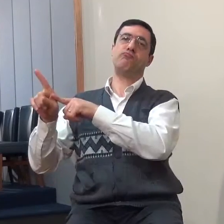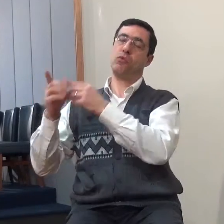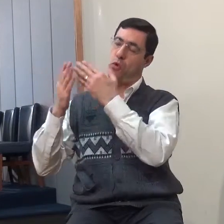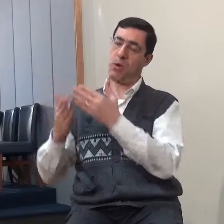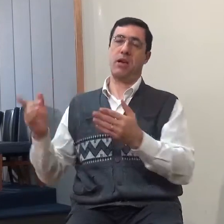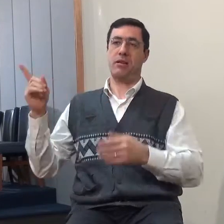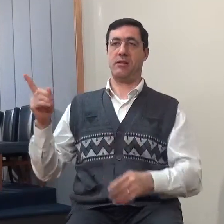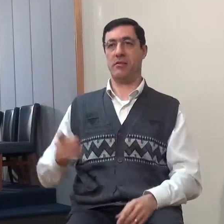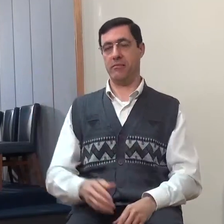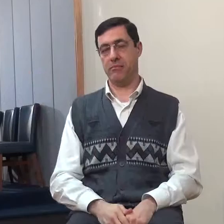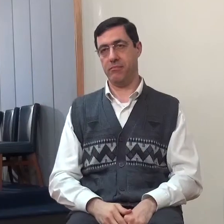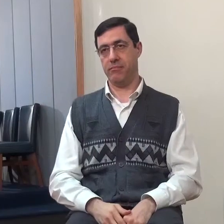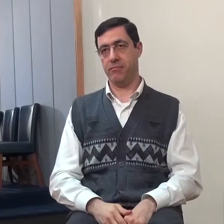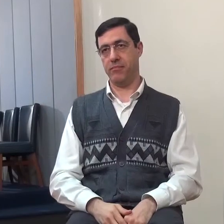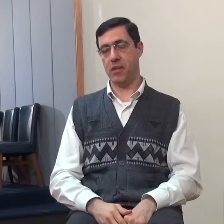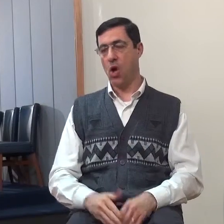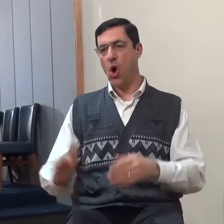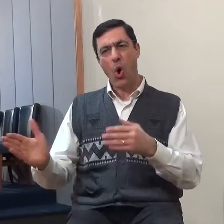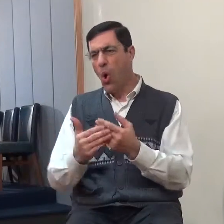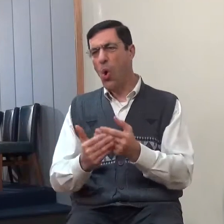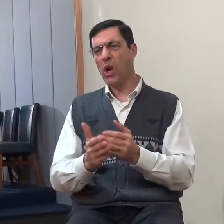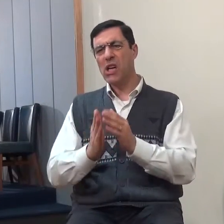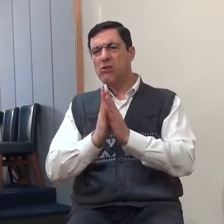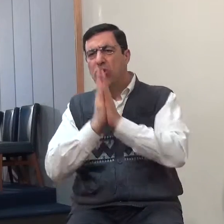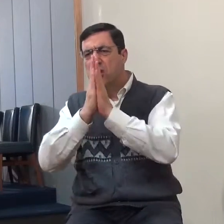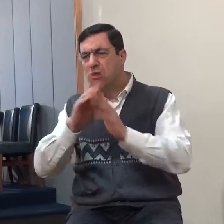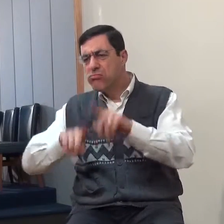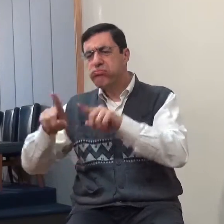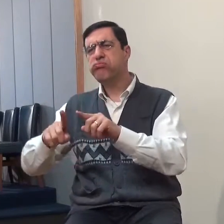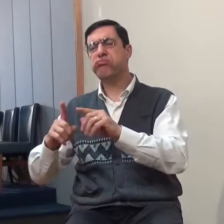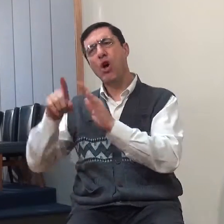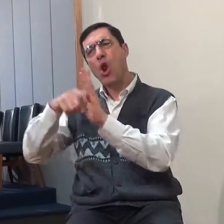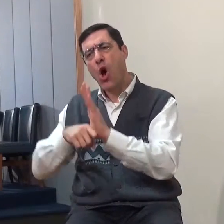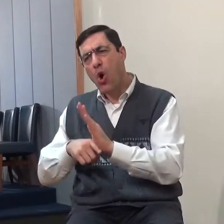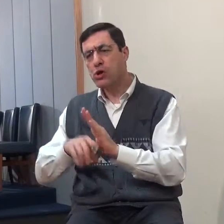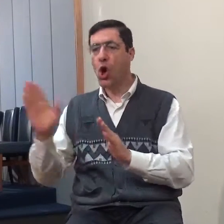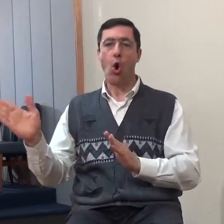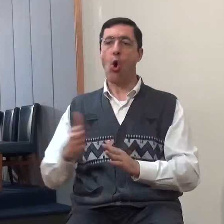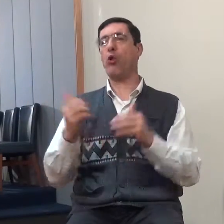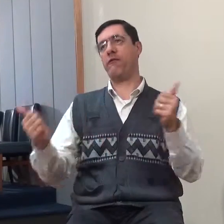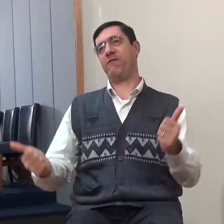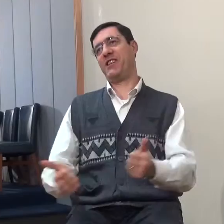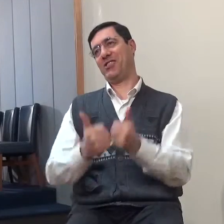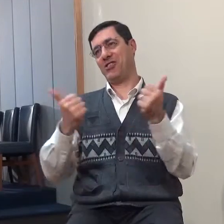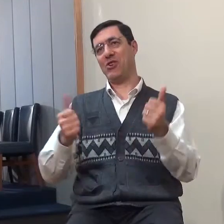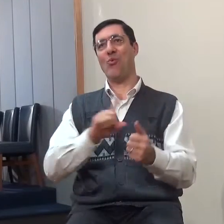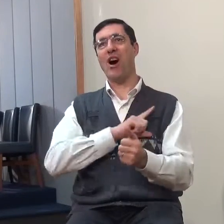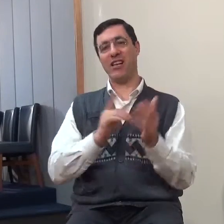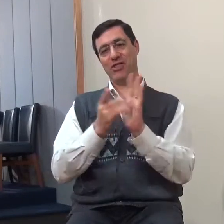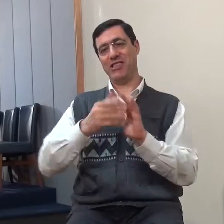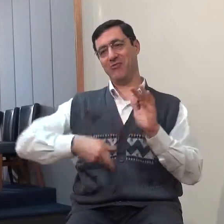on Calvary, and he will live a life of perfect obedience, which embraces us and